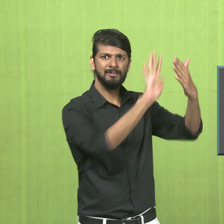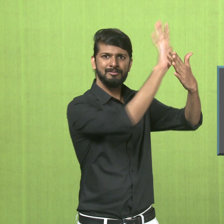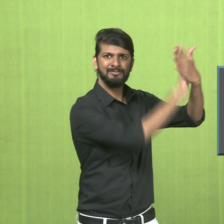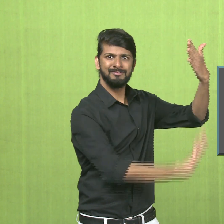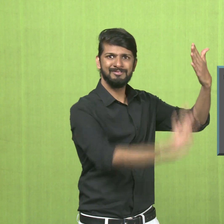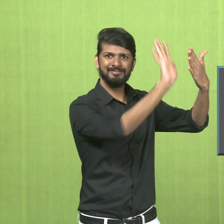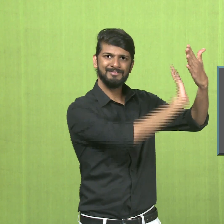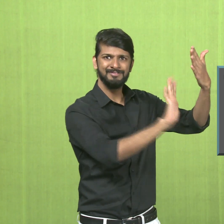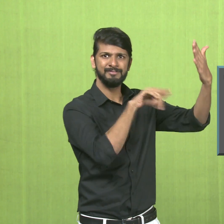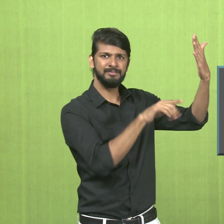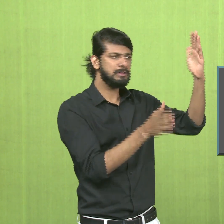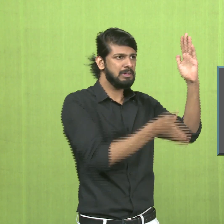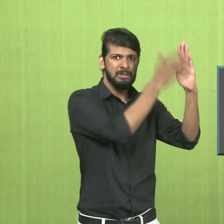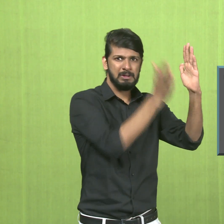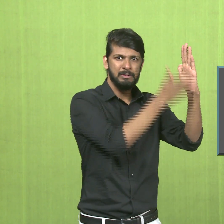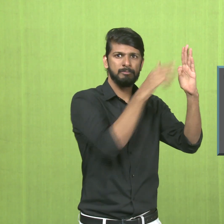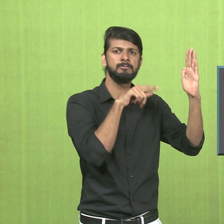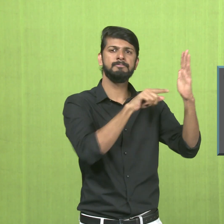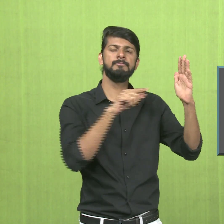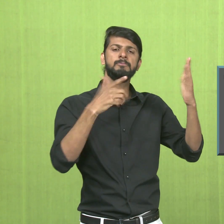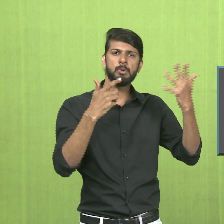These paintings were made by women